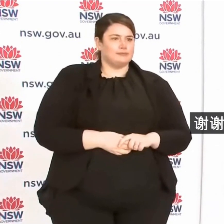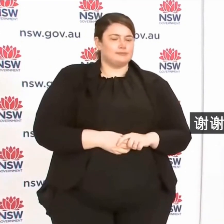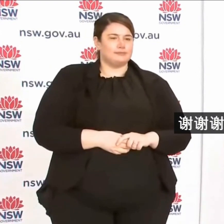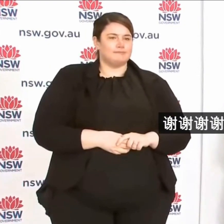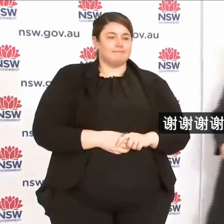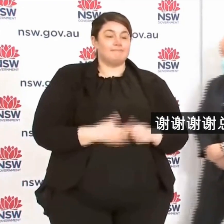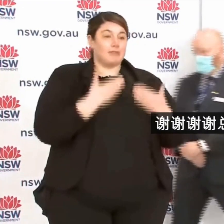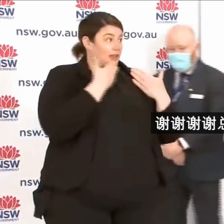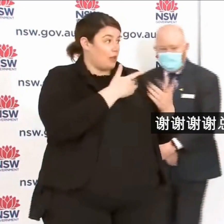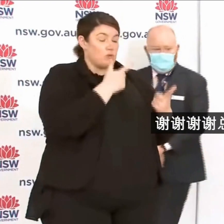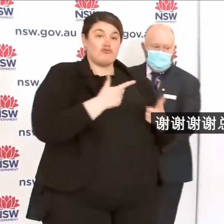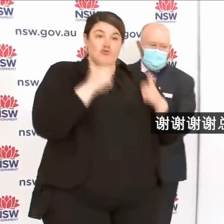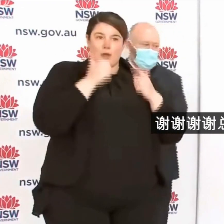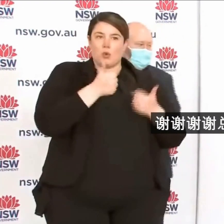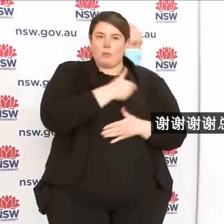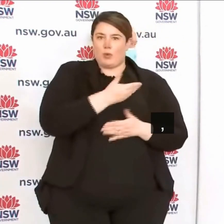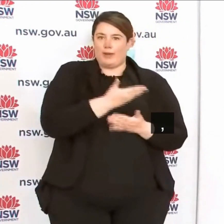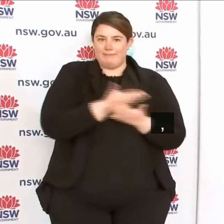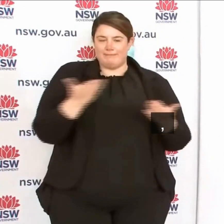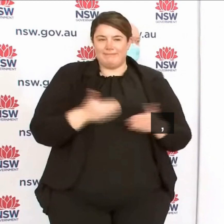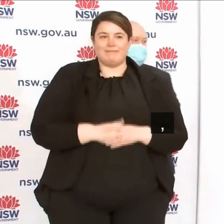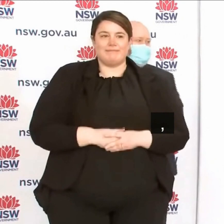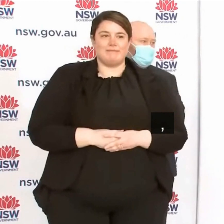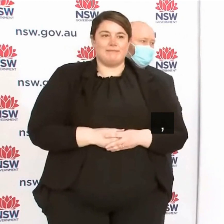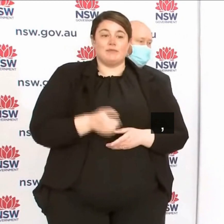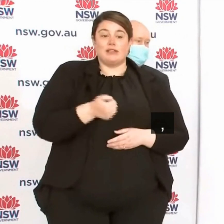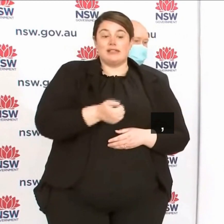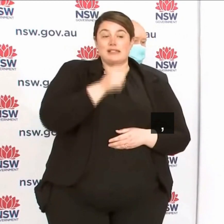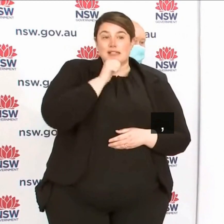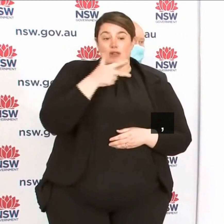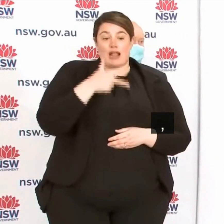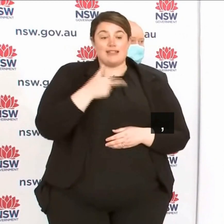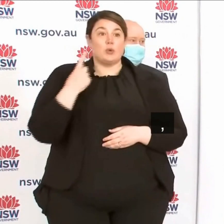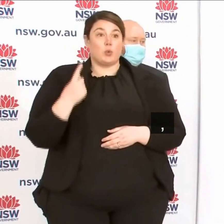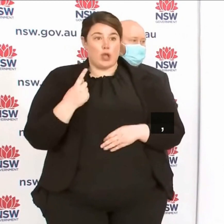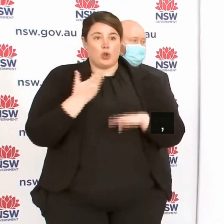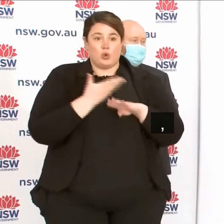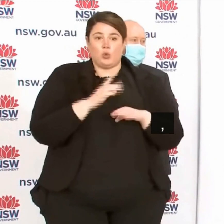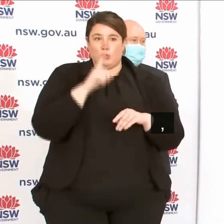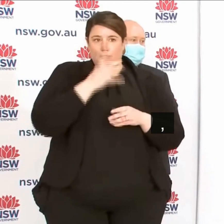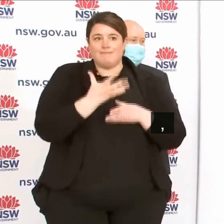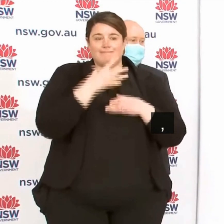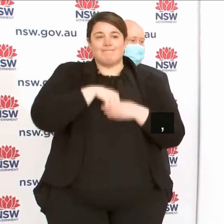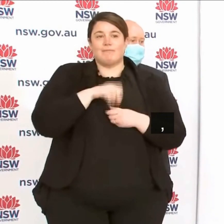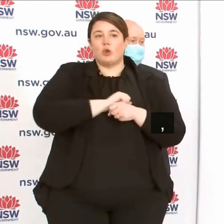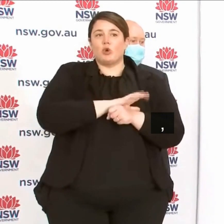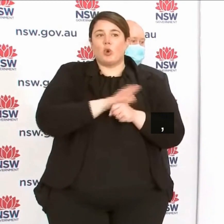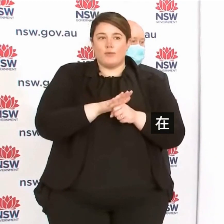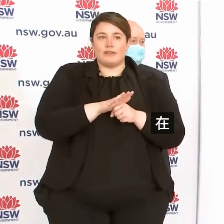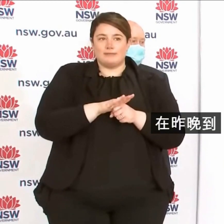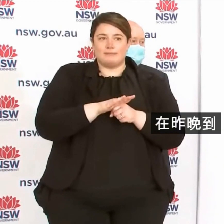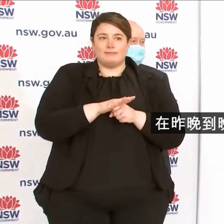Thank you, Premier, and good morning, everybody. There were 681 locally acquired cases of